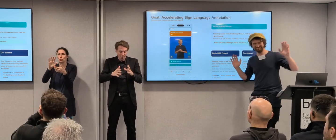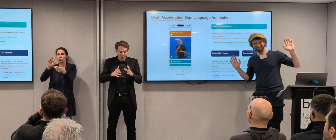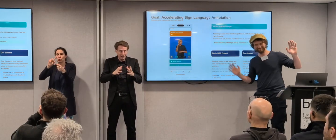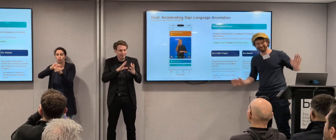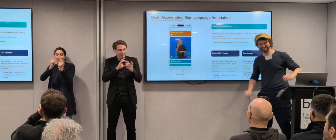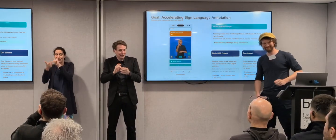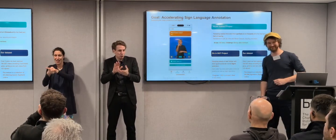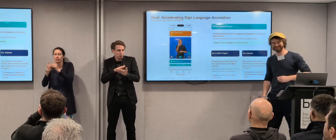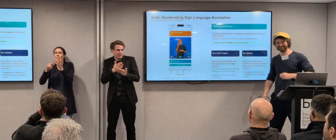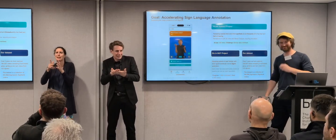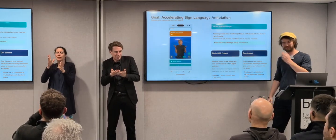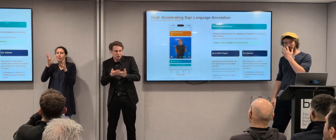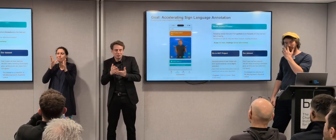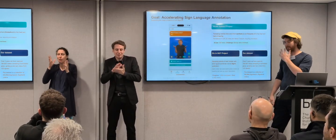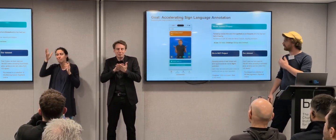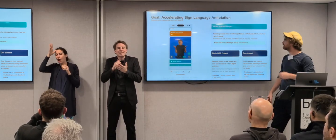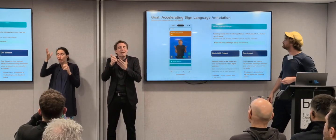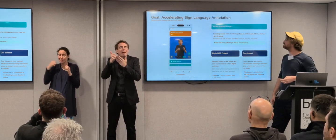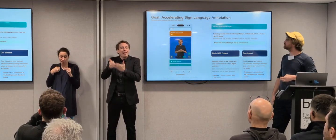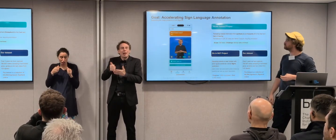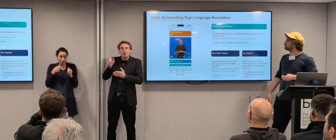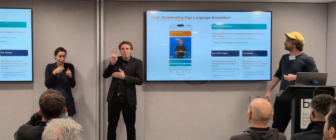translation so that parents can learn the signs.